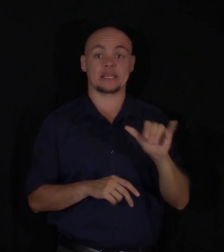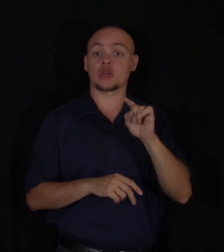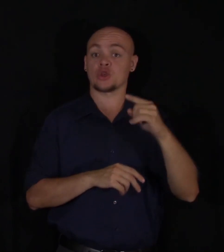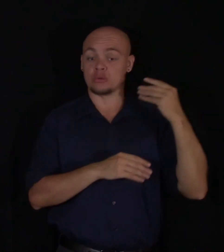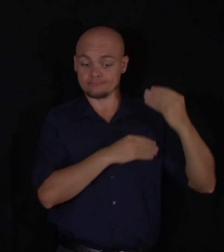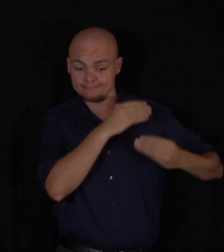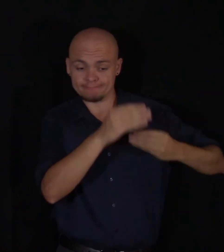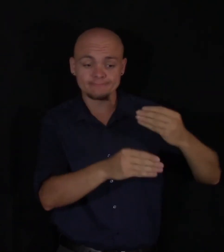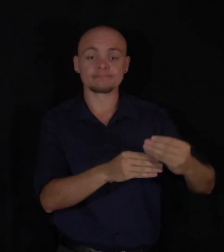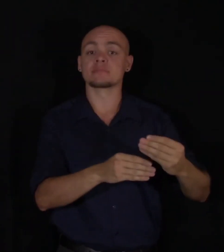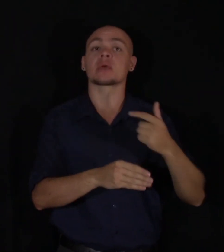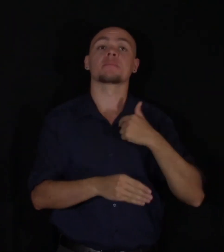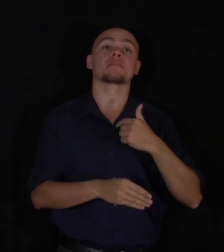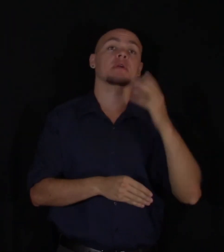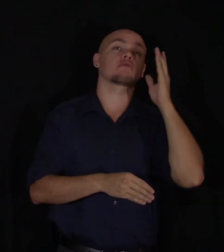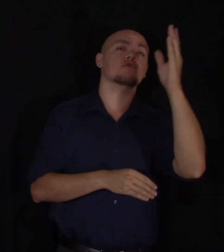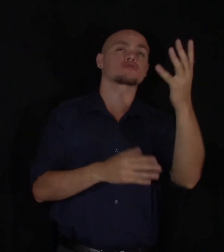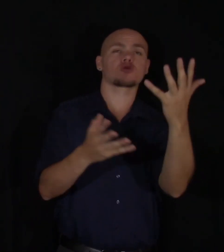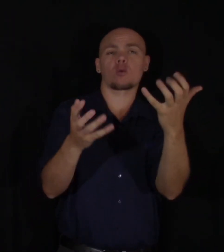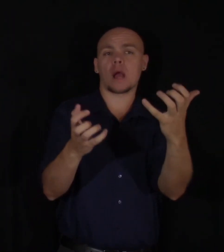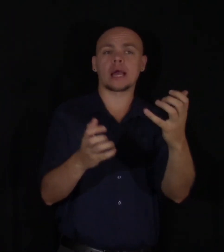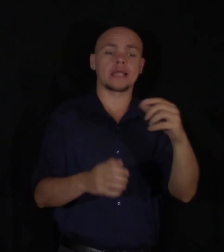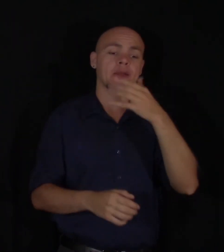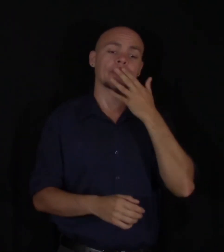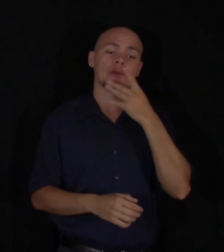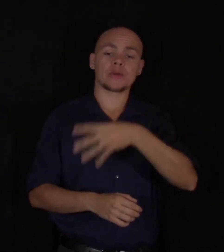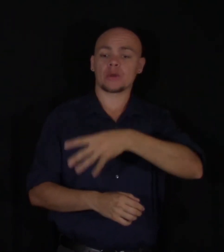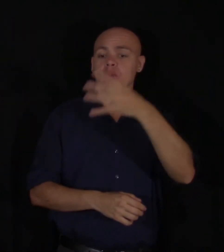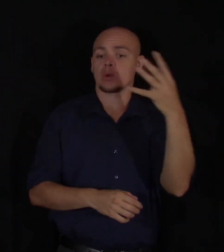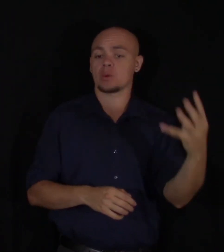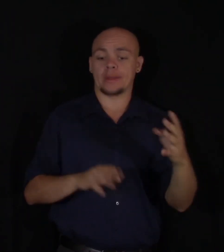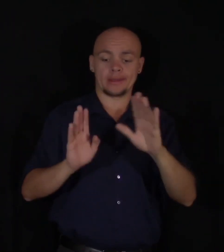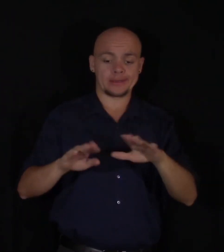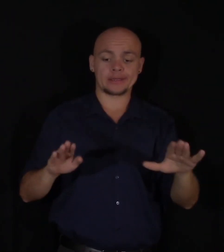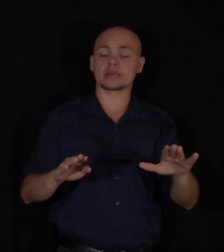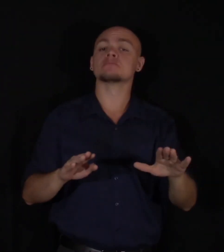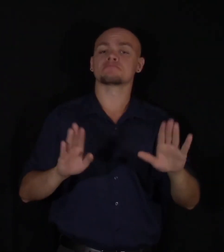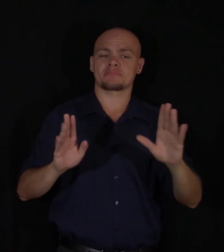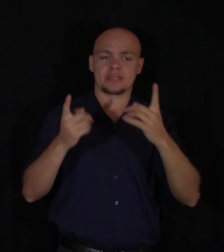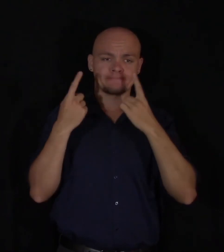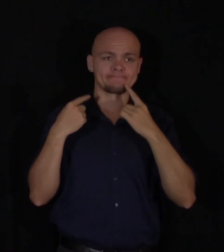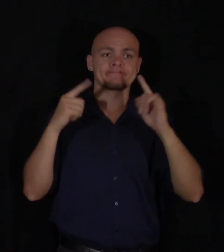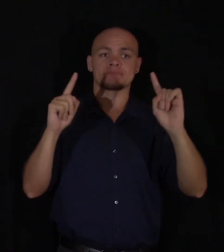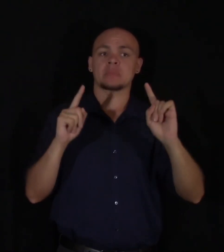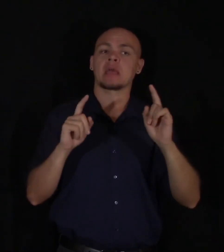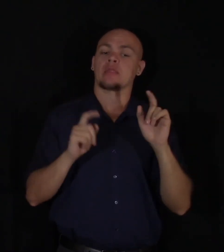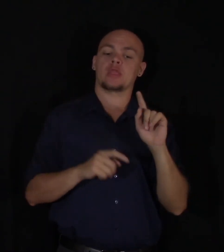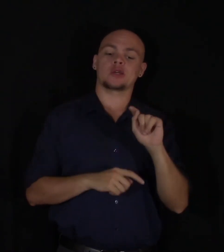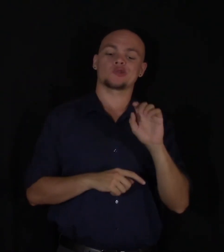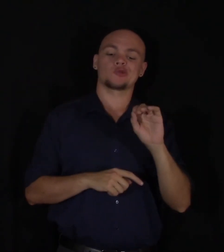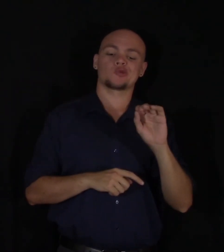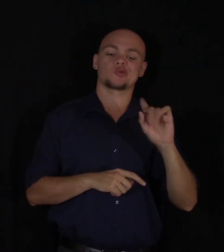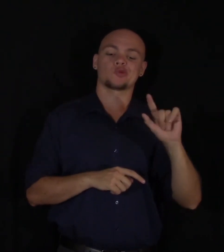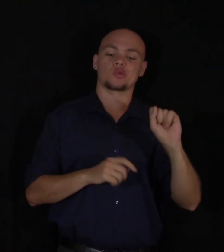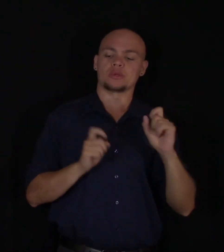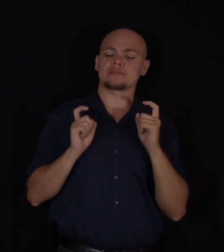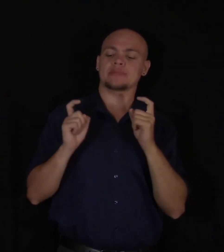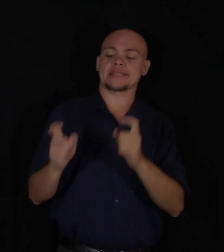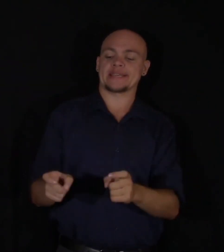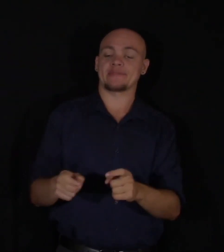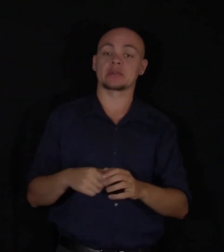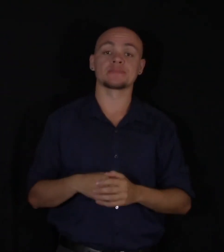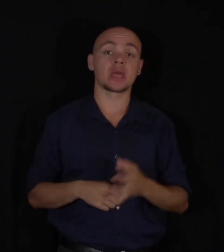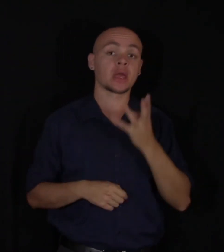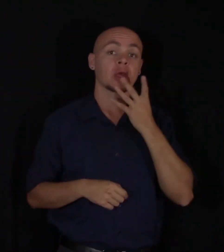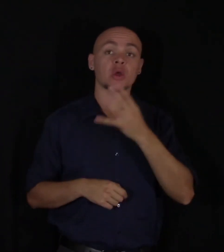future where queer kids are able to flourish as they are because we've given them the tools to, because we've built a world and where queer